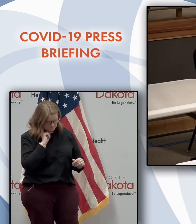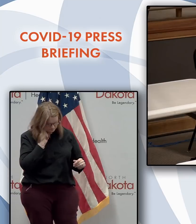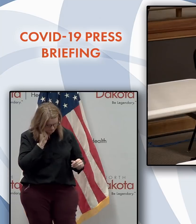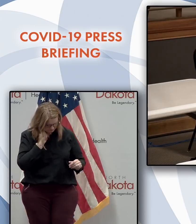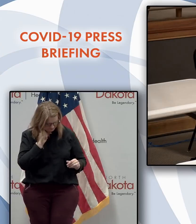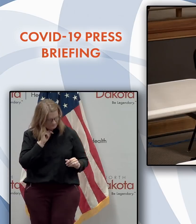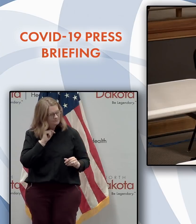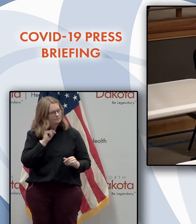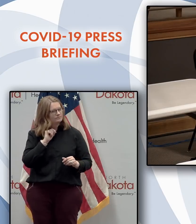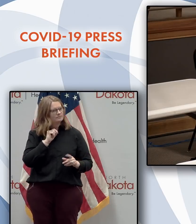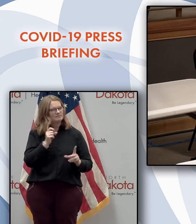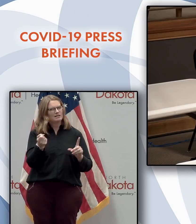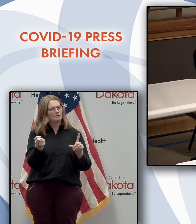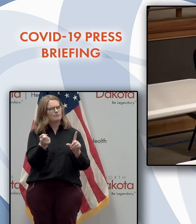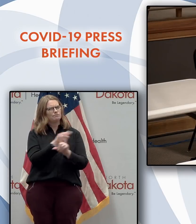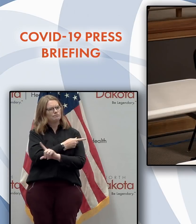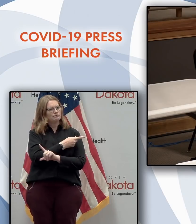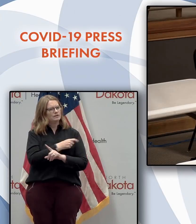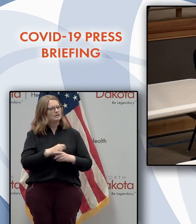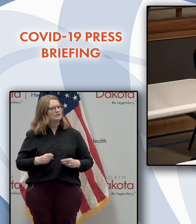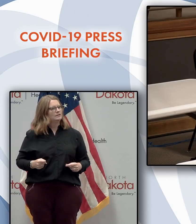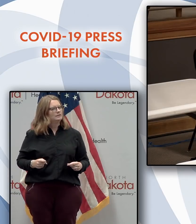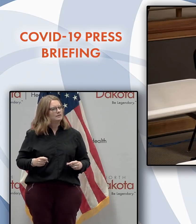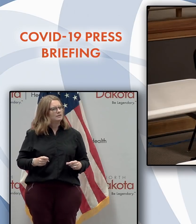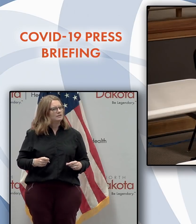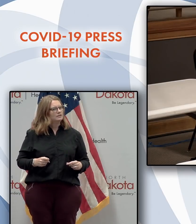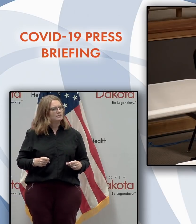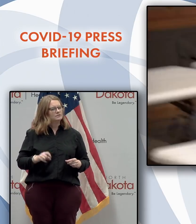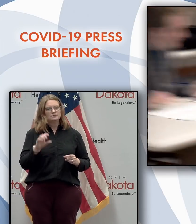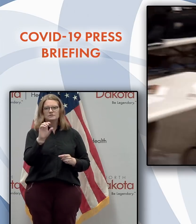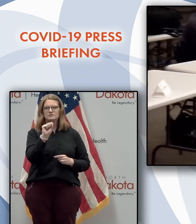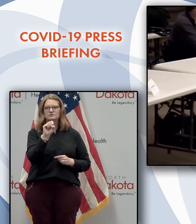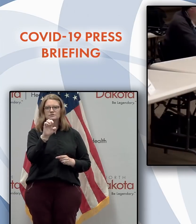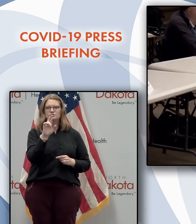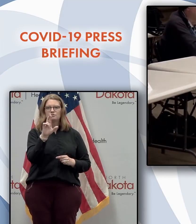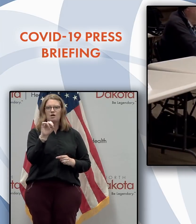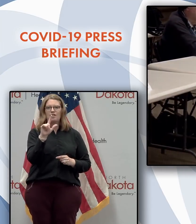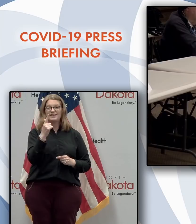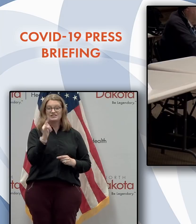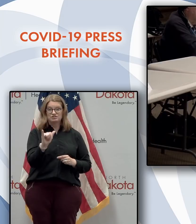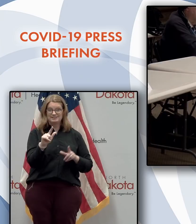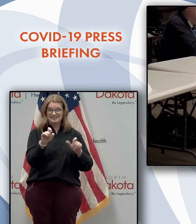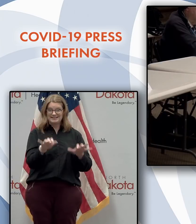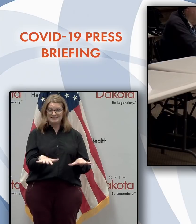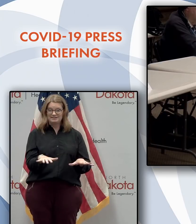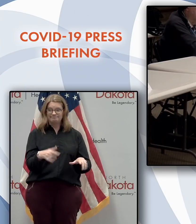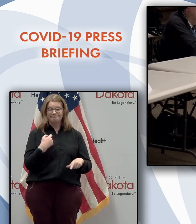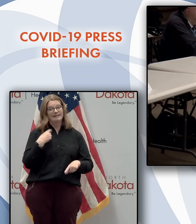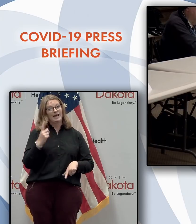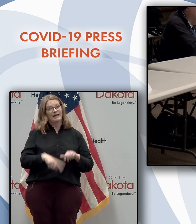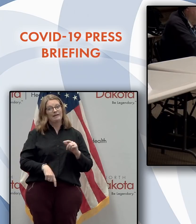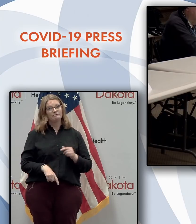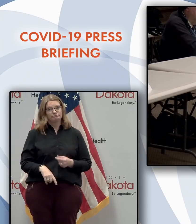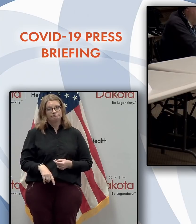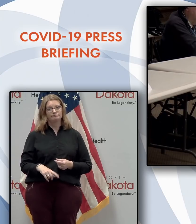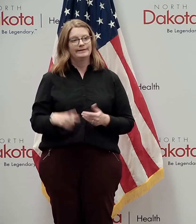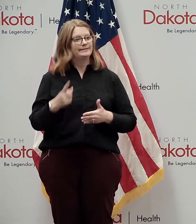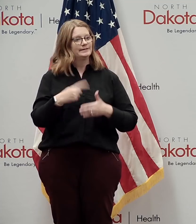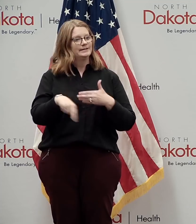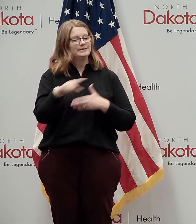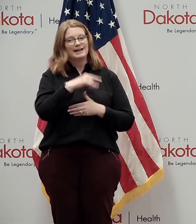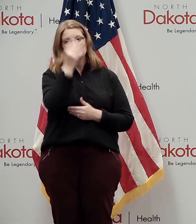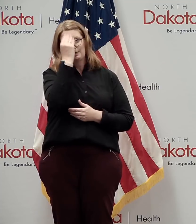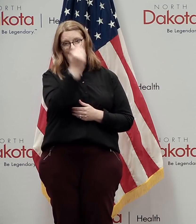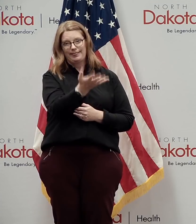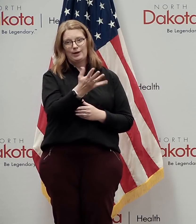Off the beaten path from today, but just wondering if you could provide an update on serology testing? I can't, but we will next week on